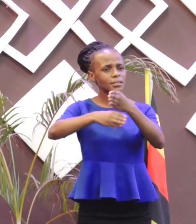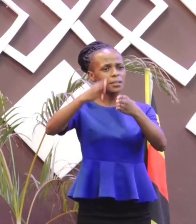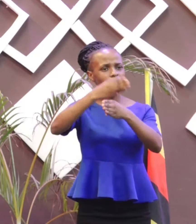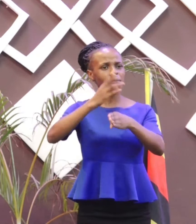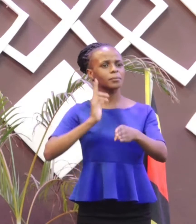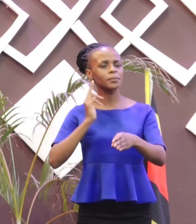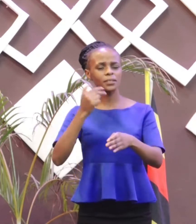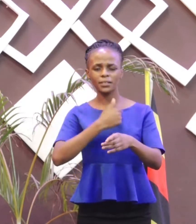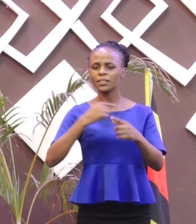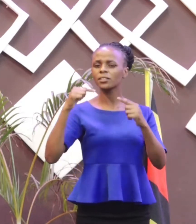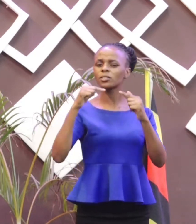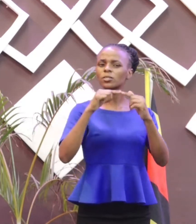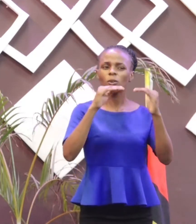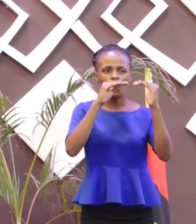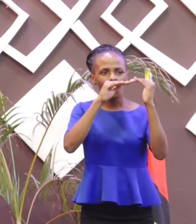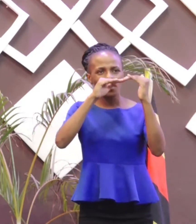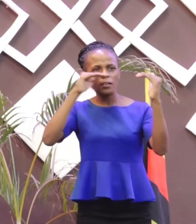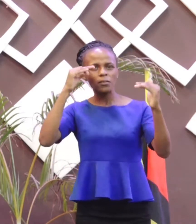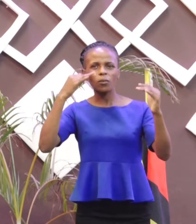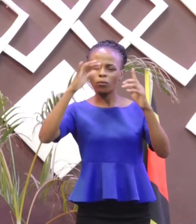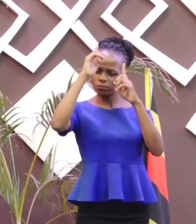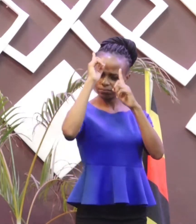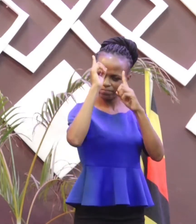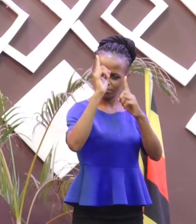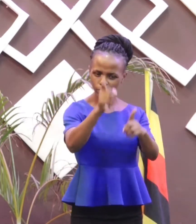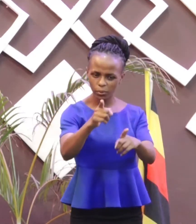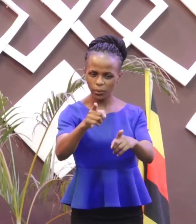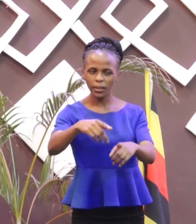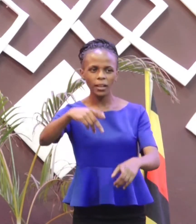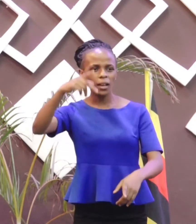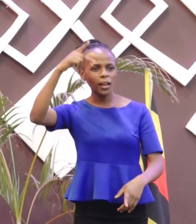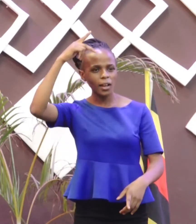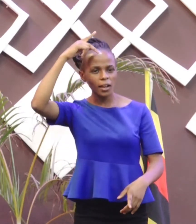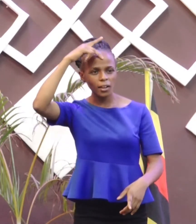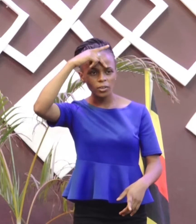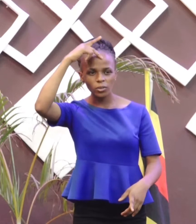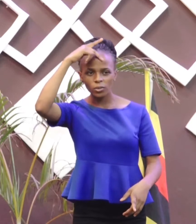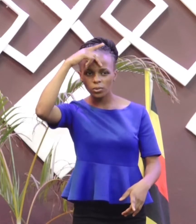level of reaching a knowledge